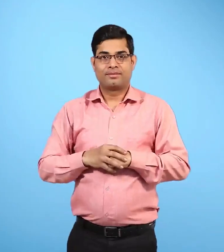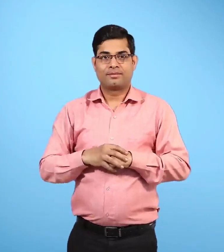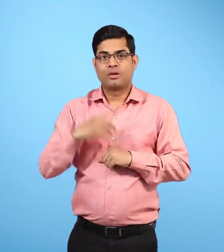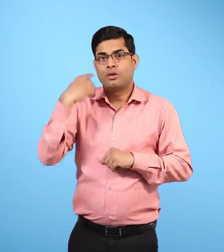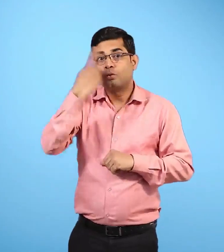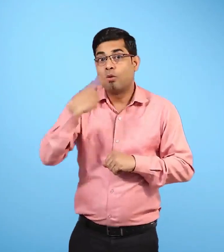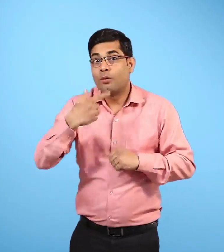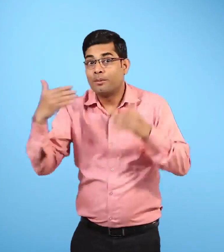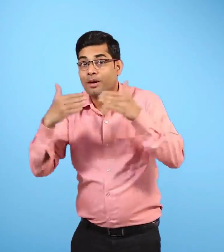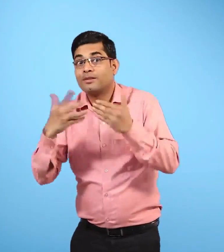Who was to meet?